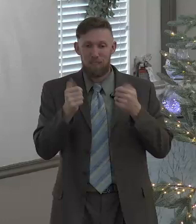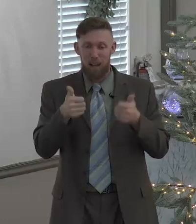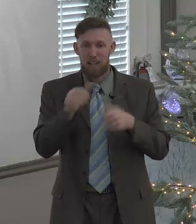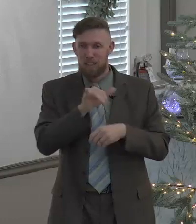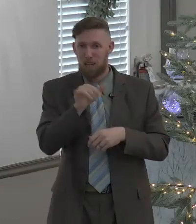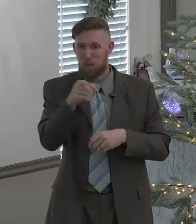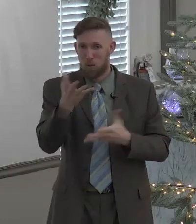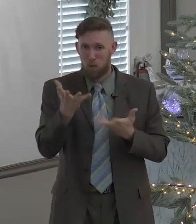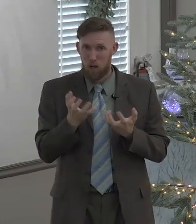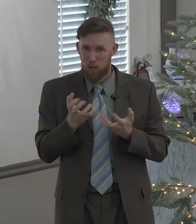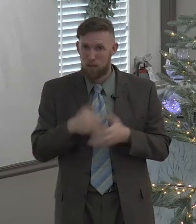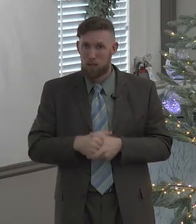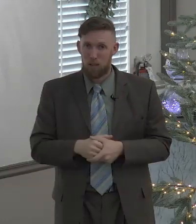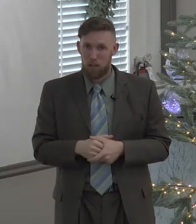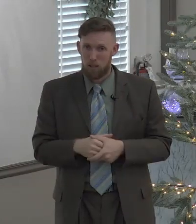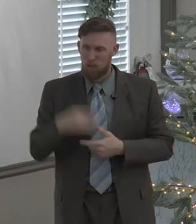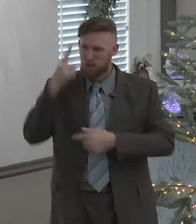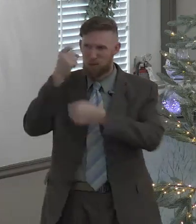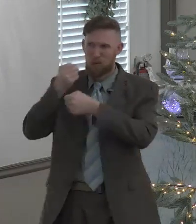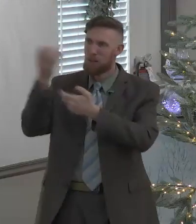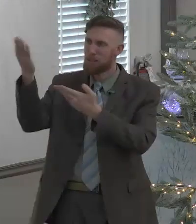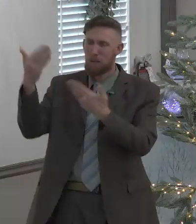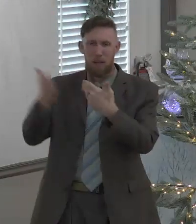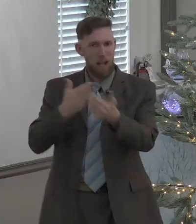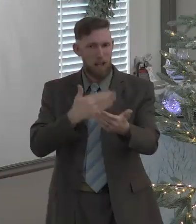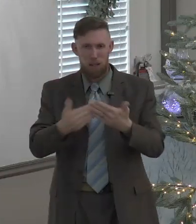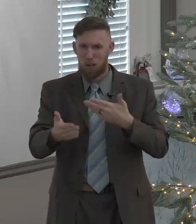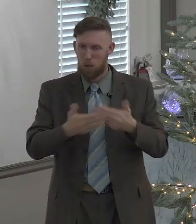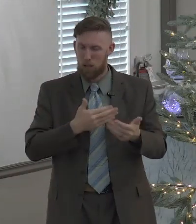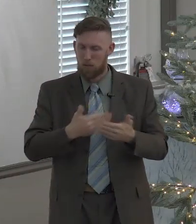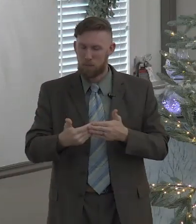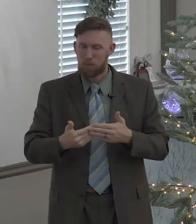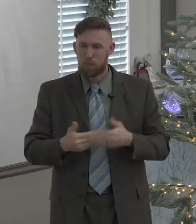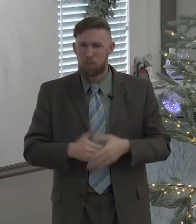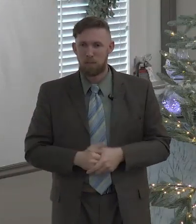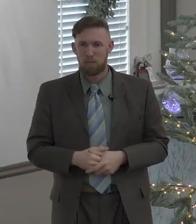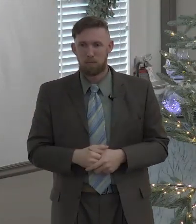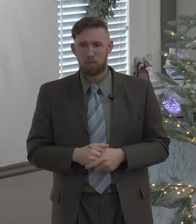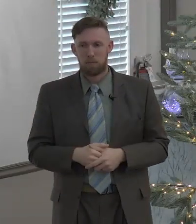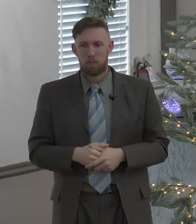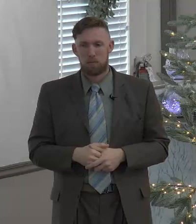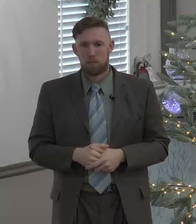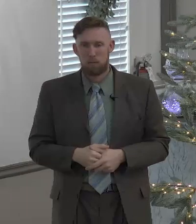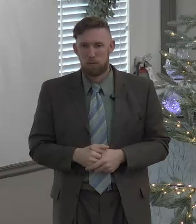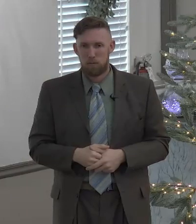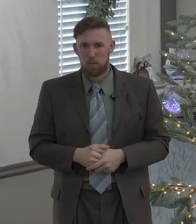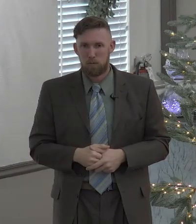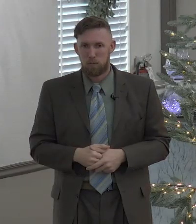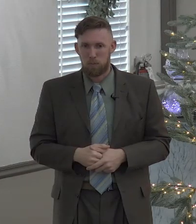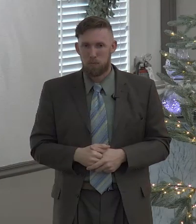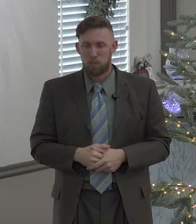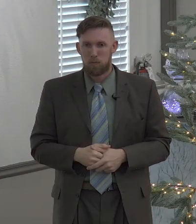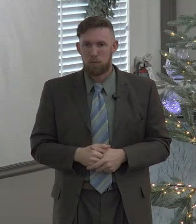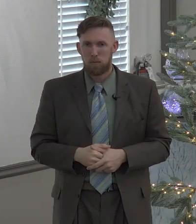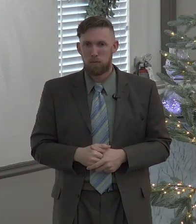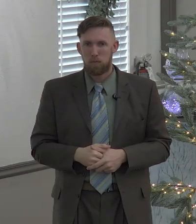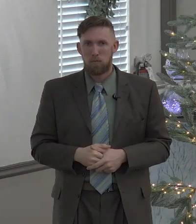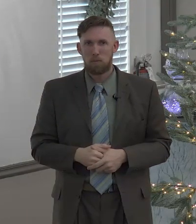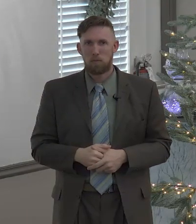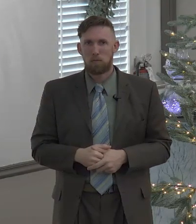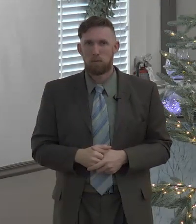When God doesn't go as fast as you might like, then trust Him anyway.